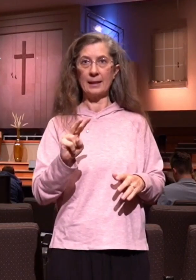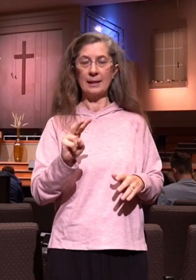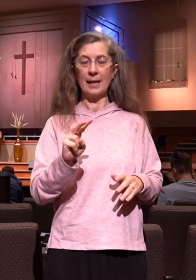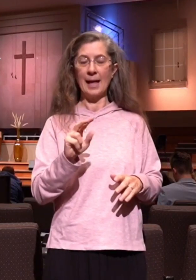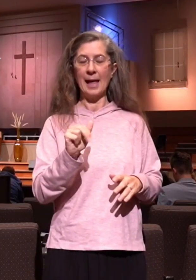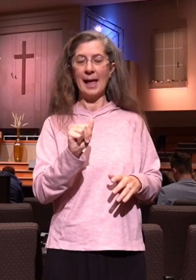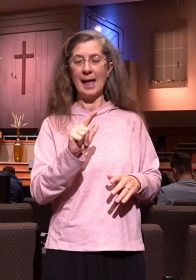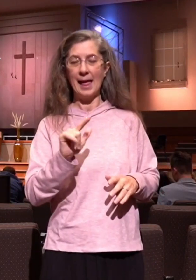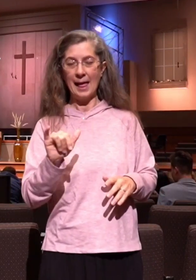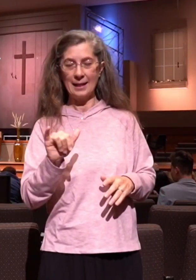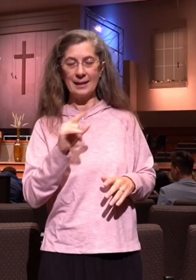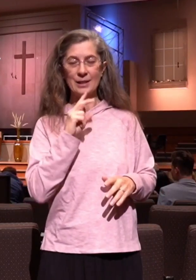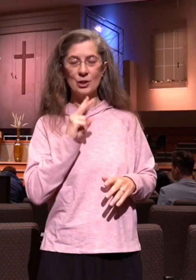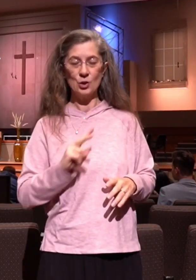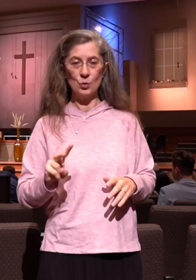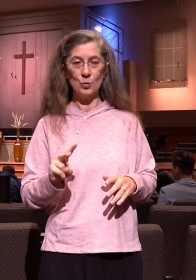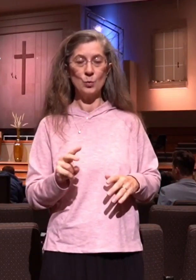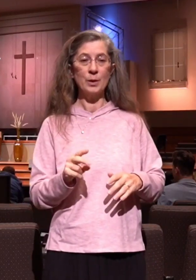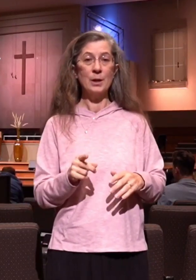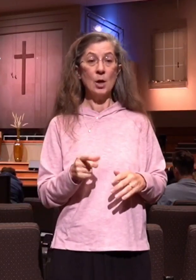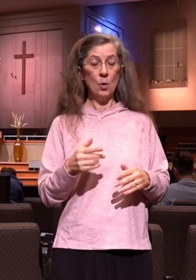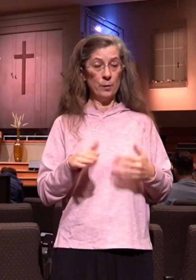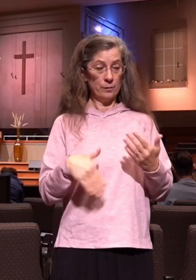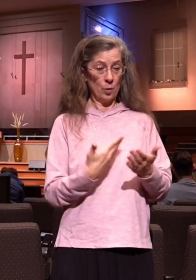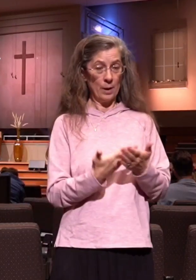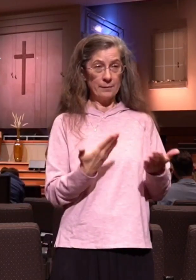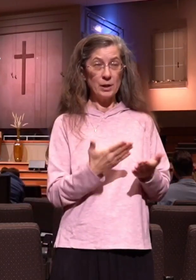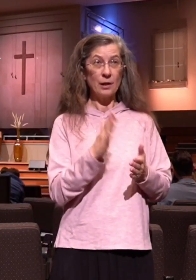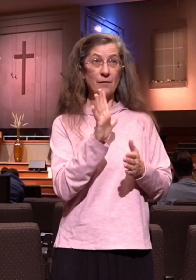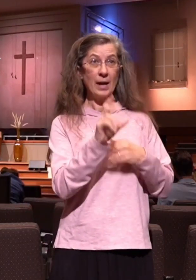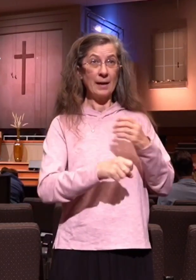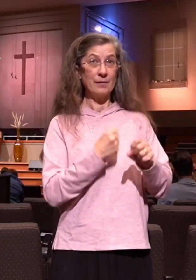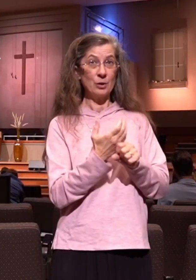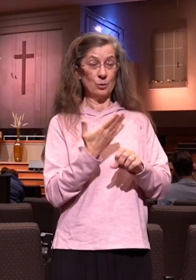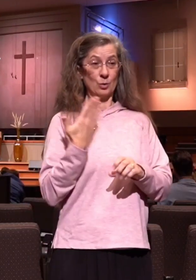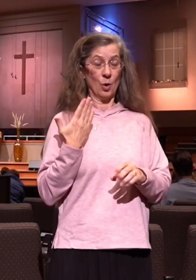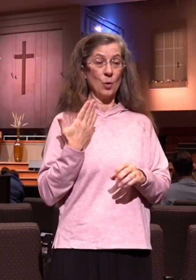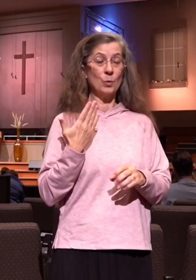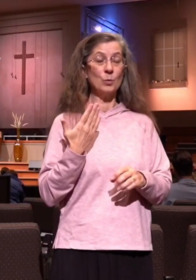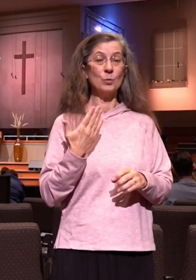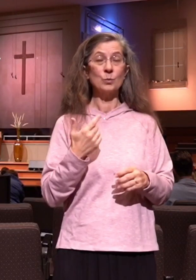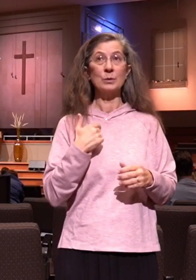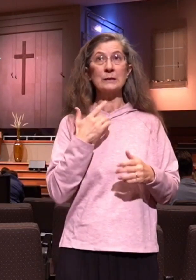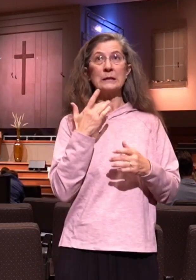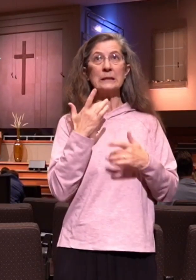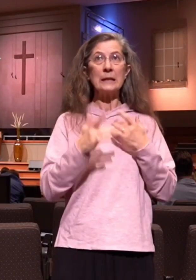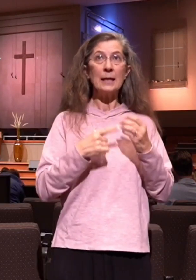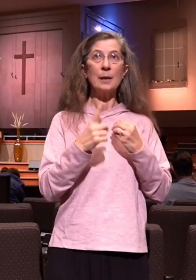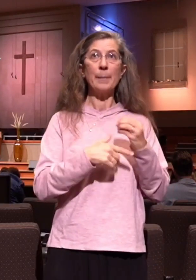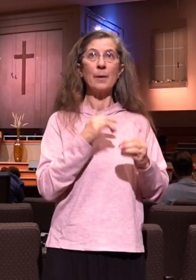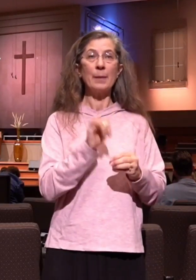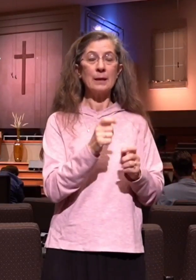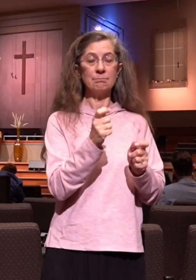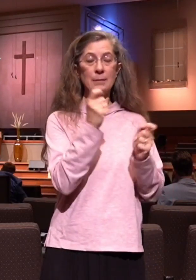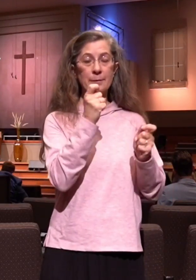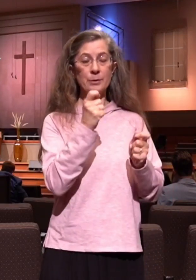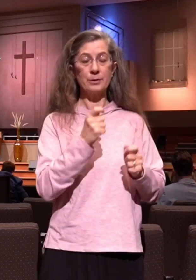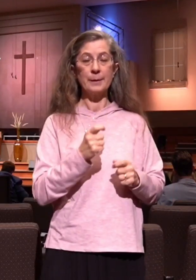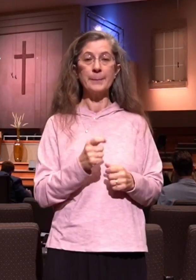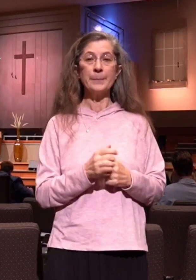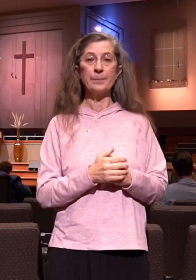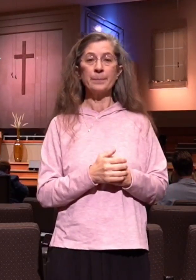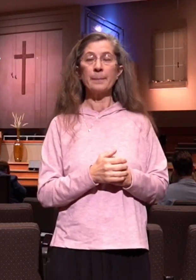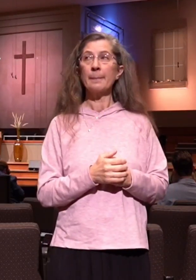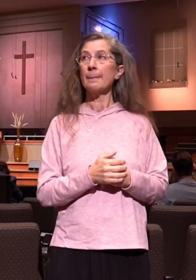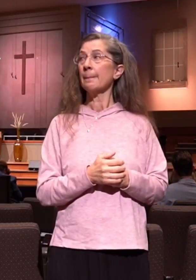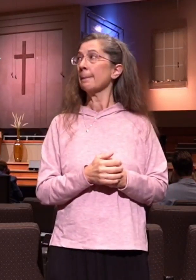little guys there. We've been in Taiwan 5 years today, in fact, so we're excited about that. Nice milestone. As far as getting to